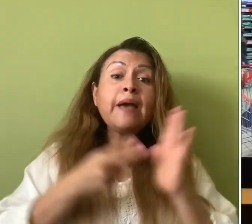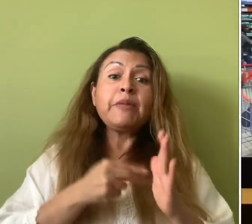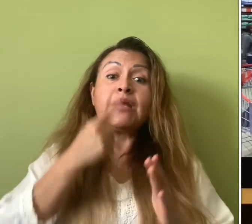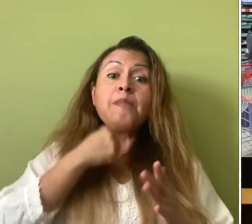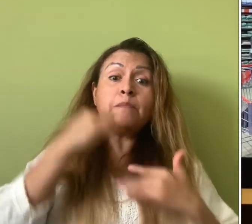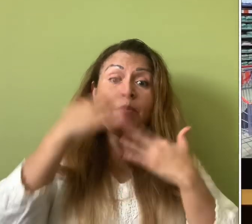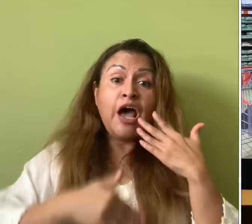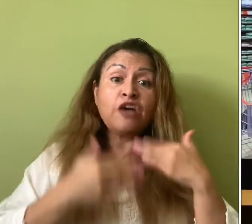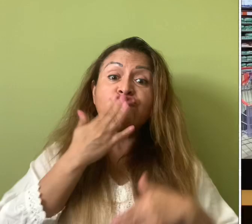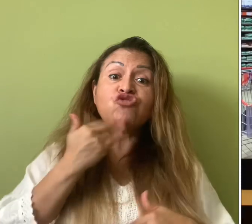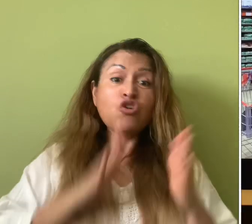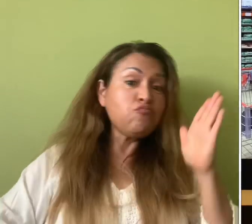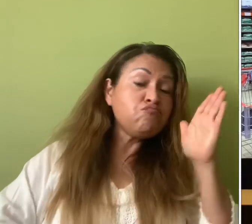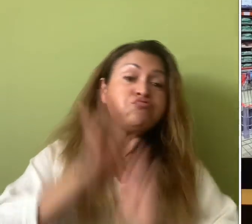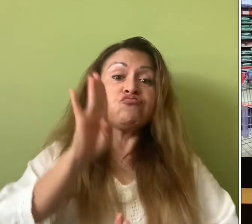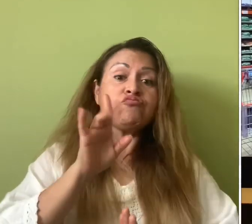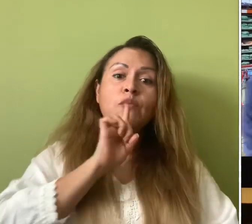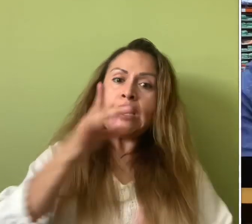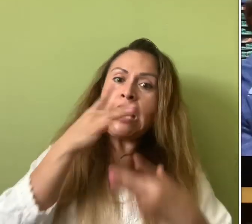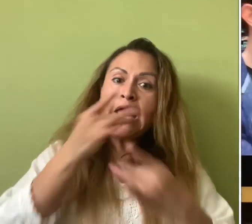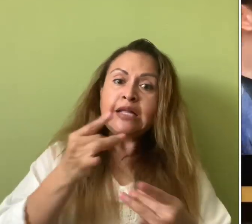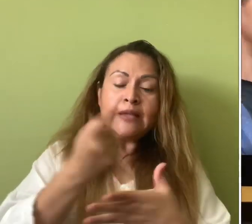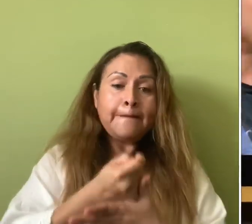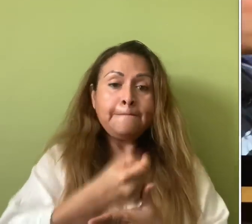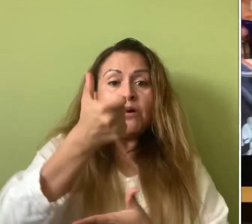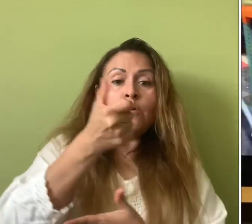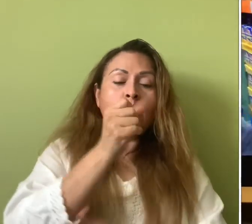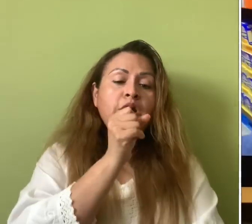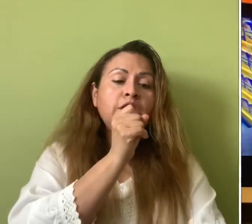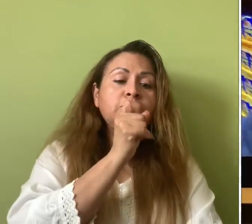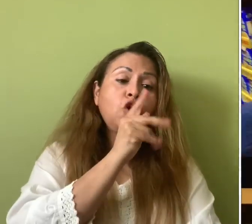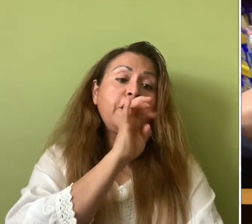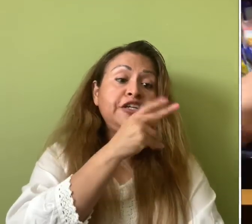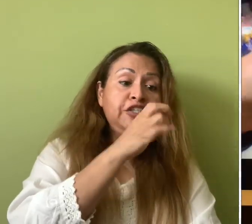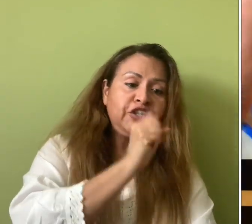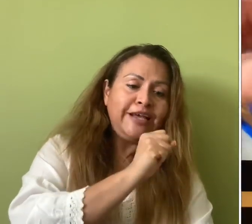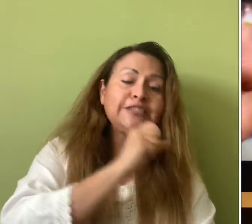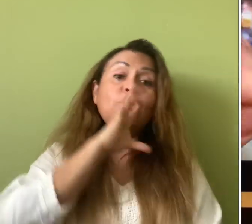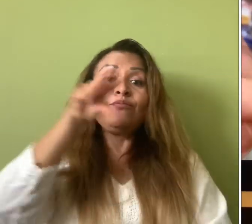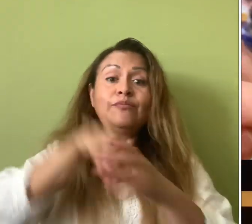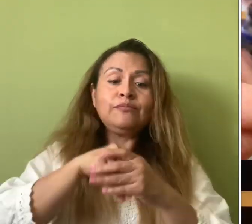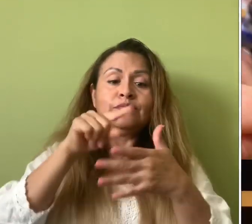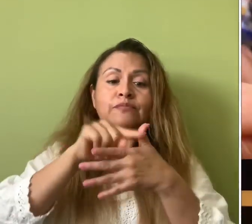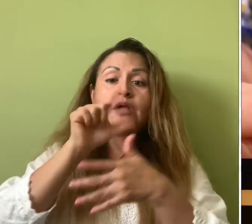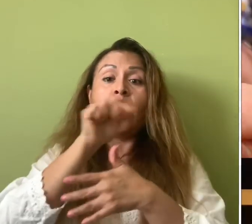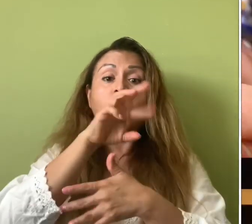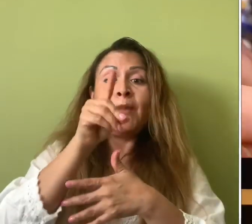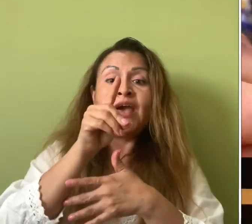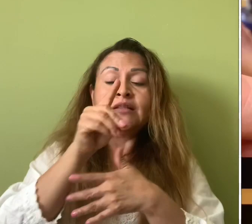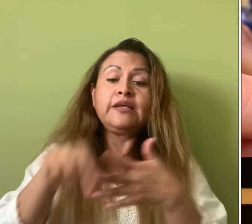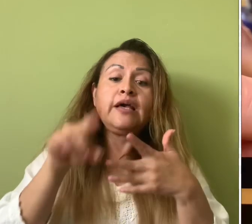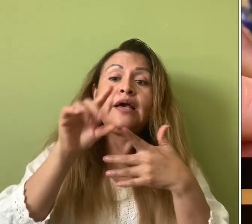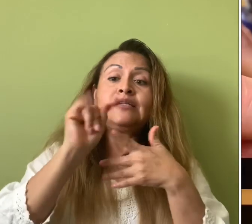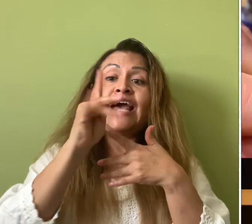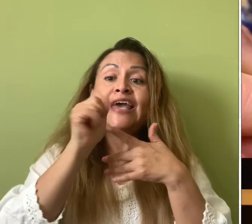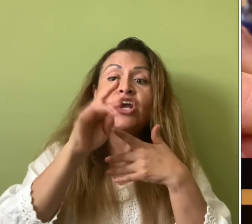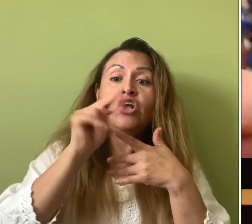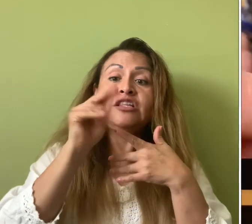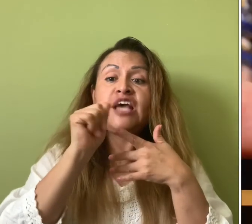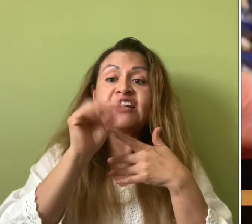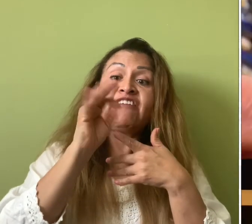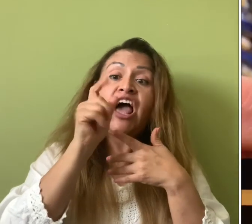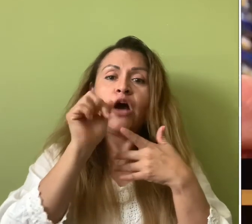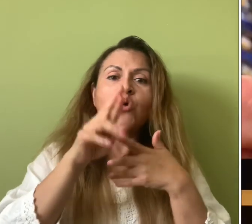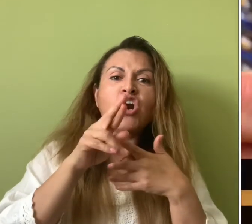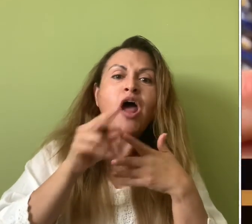is really interesting because they got rid of the starches and put really good stuff like almond flour, tiger nut flour. Tiger nuts